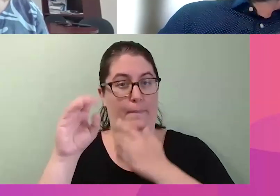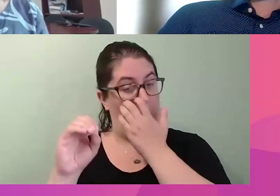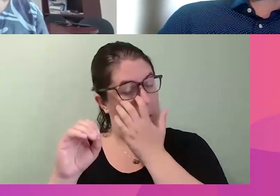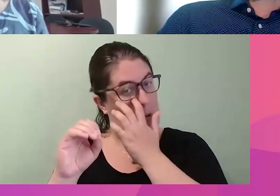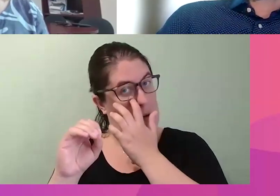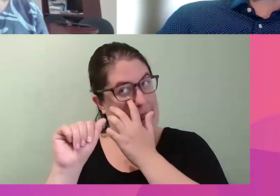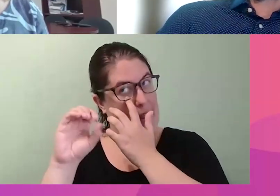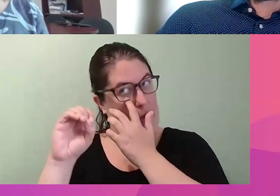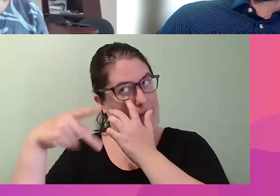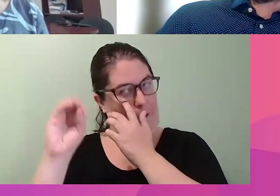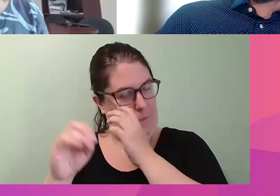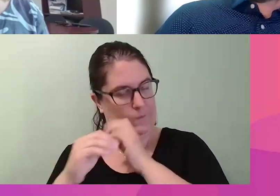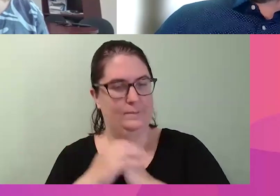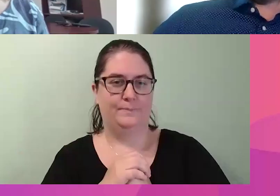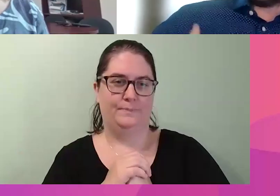We